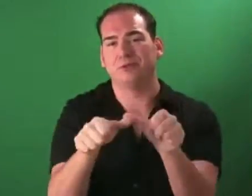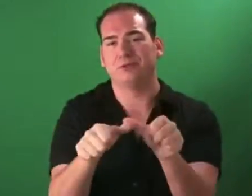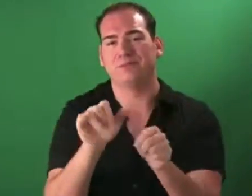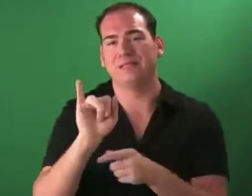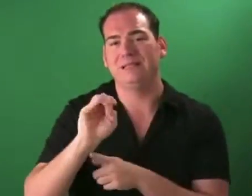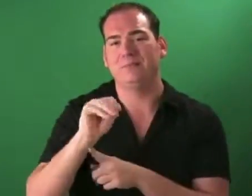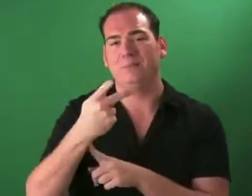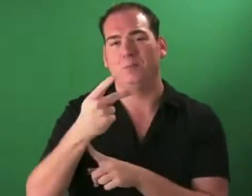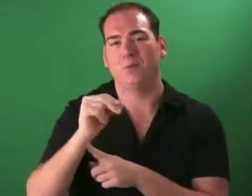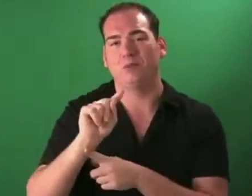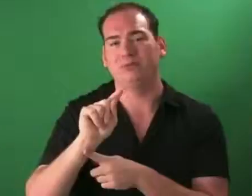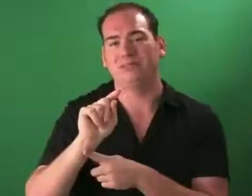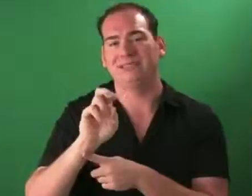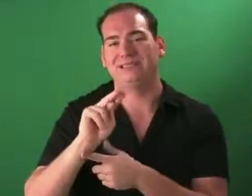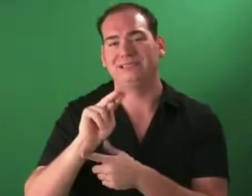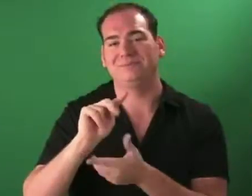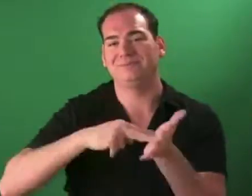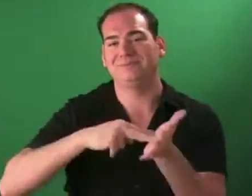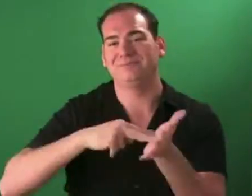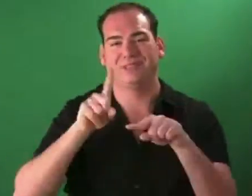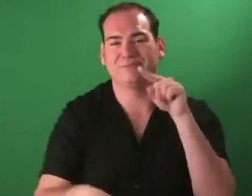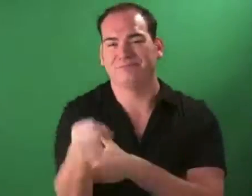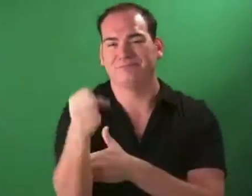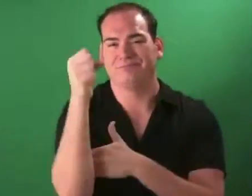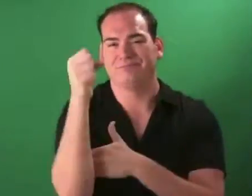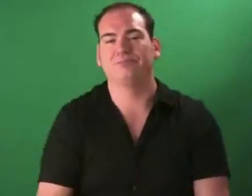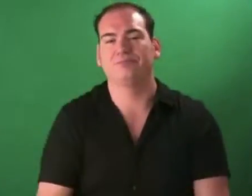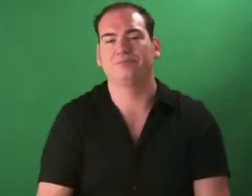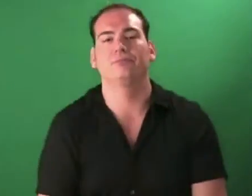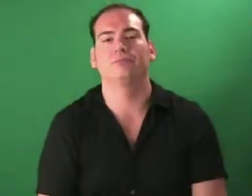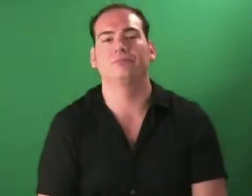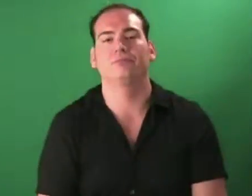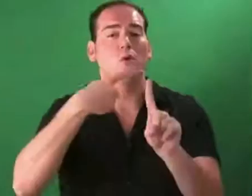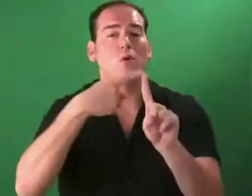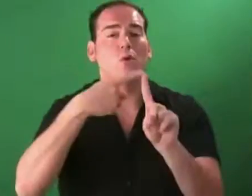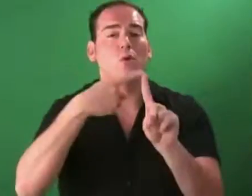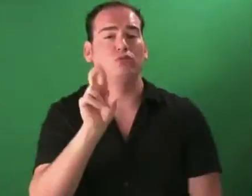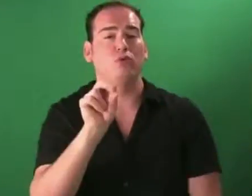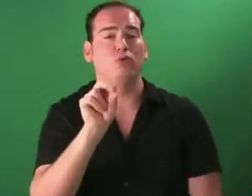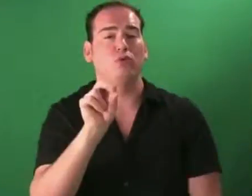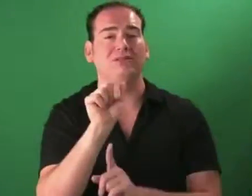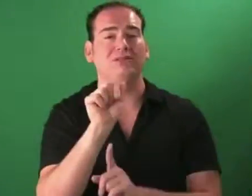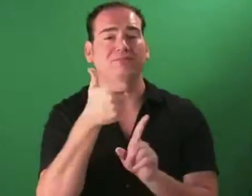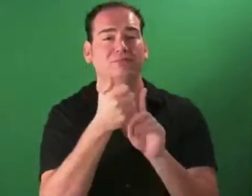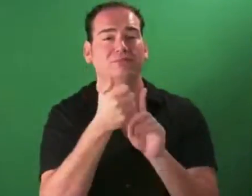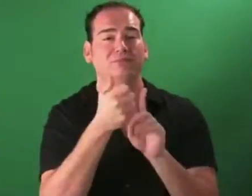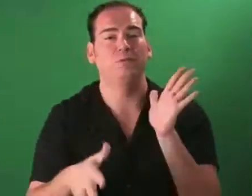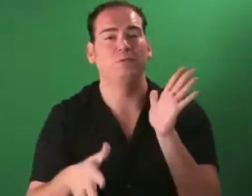And hopefully after surgery, the erectile dysfunction should discontinue, but if it continues, be sure to talk to your doctor.